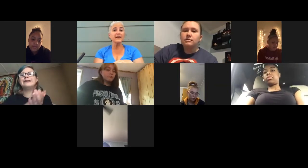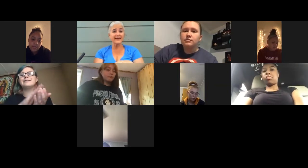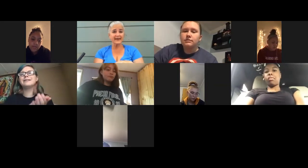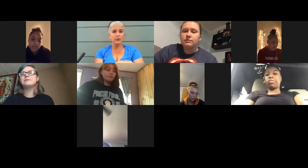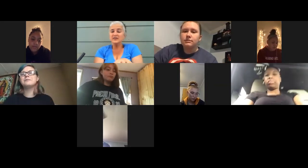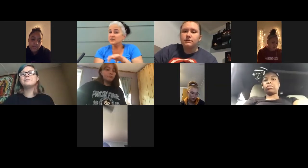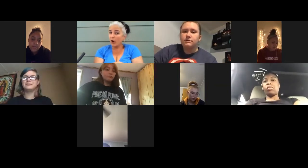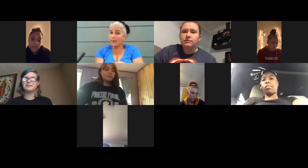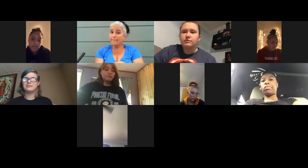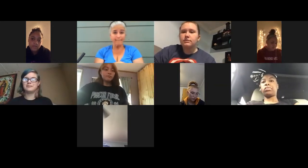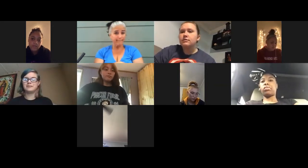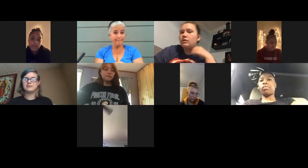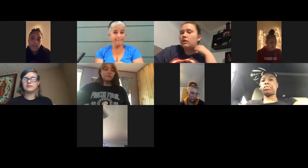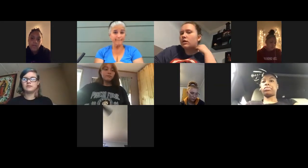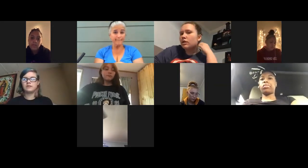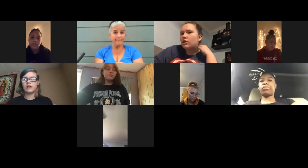Small and big. What's small?